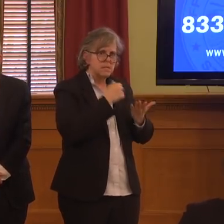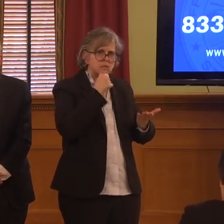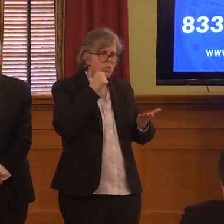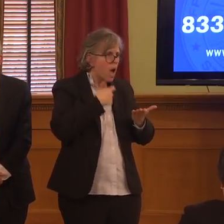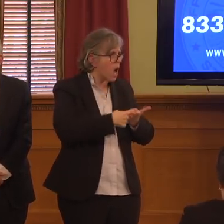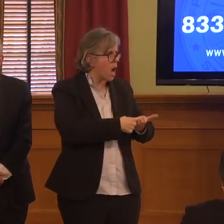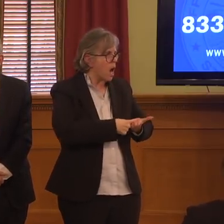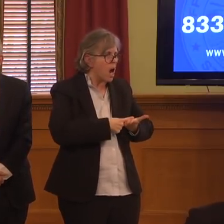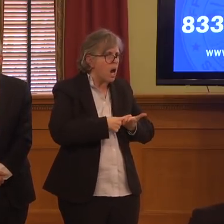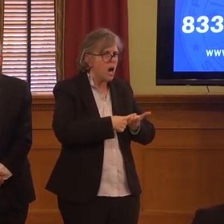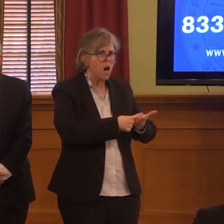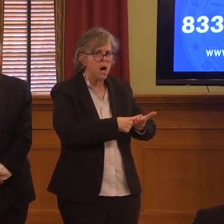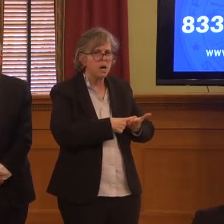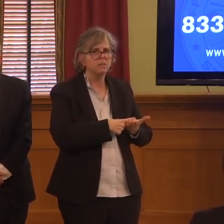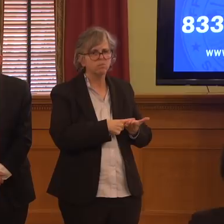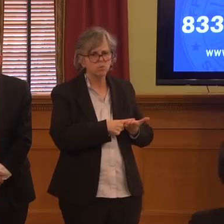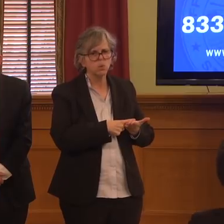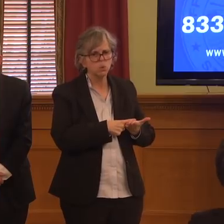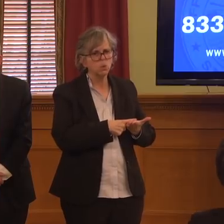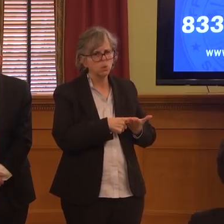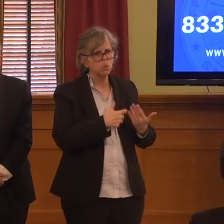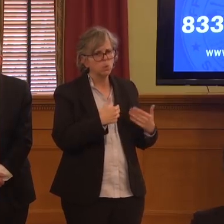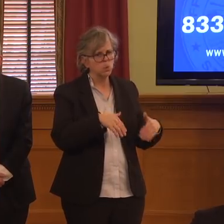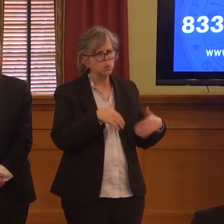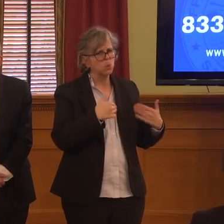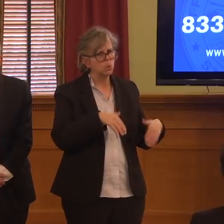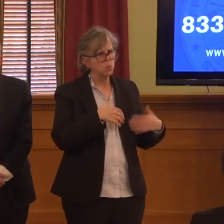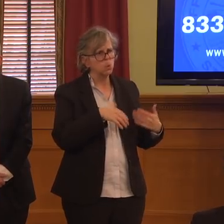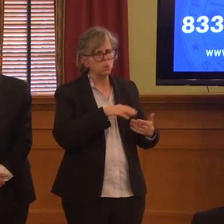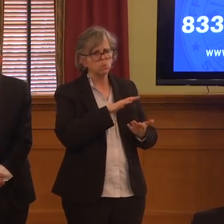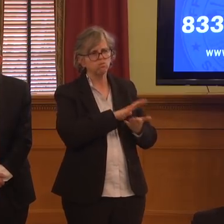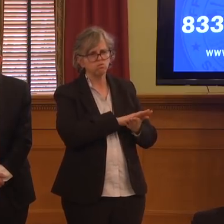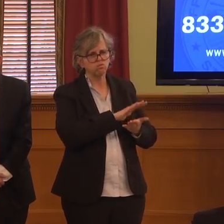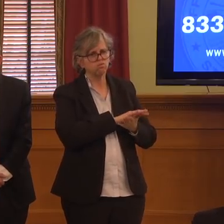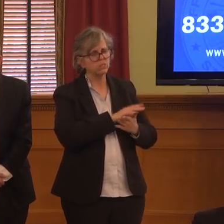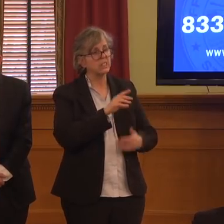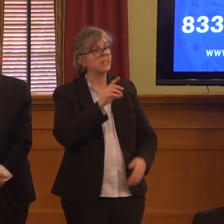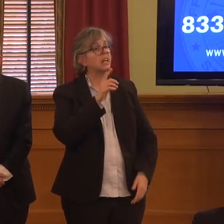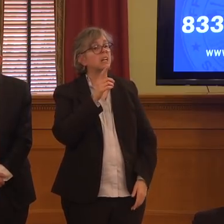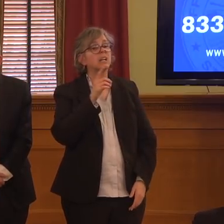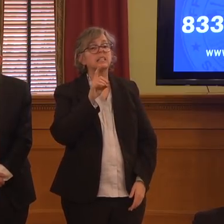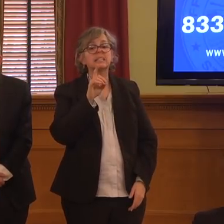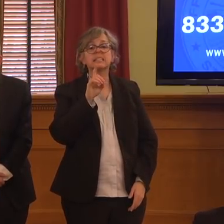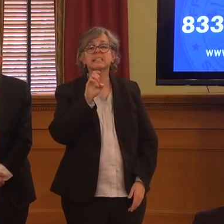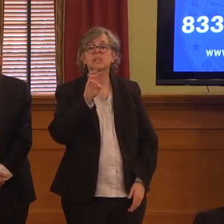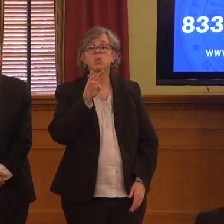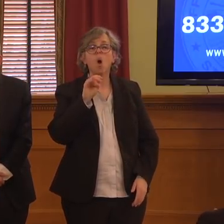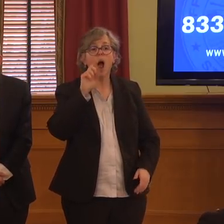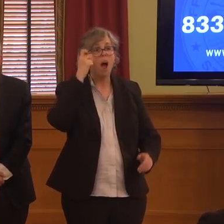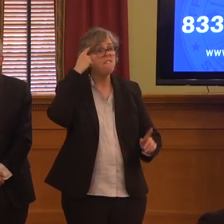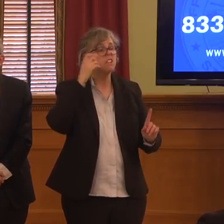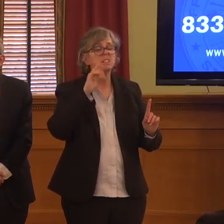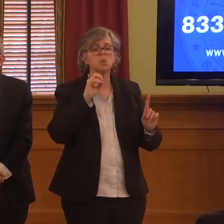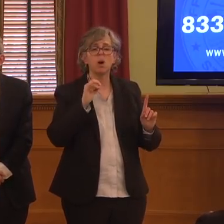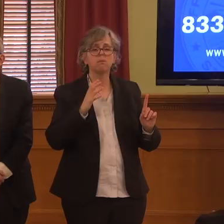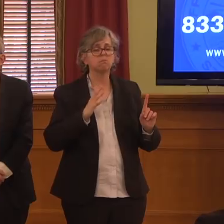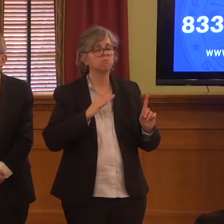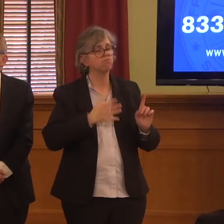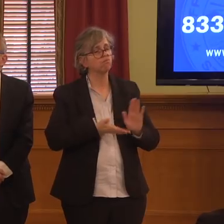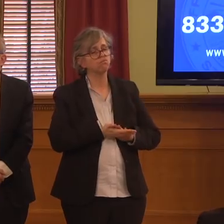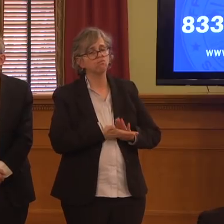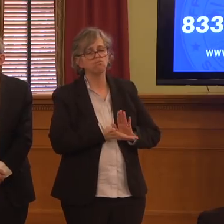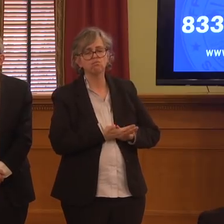to commend our governor, Mike DeWine, and our lieutenant governor. These are the hard decisions, and believe